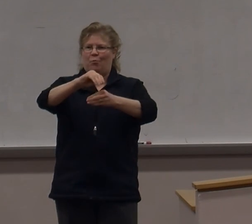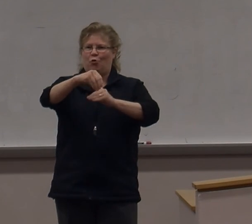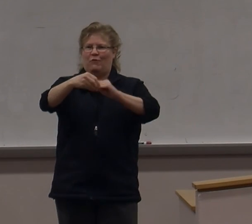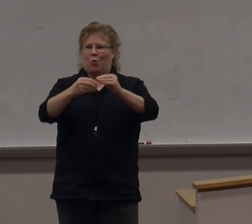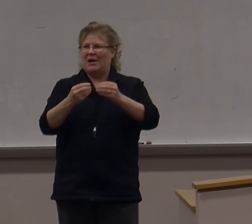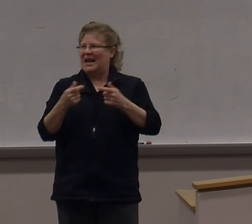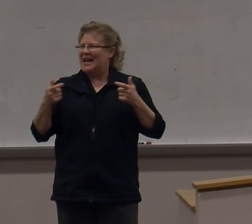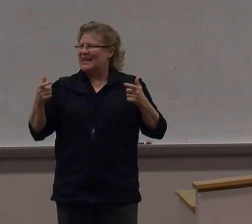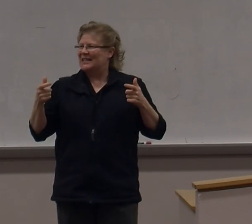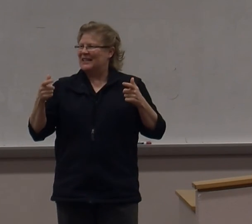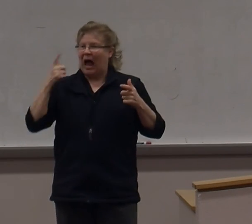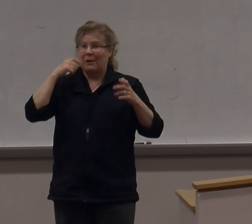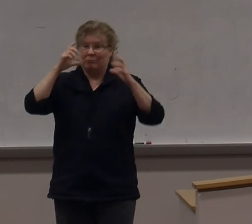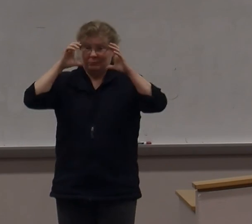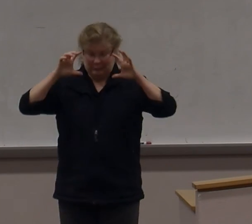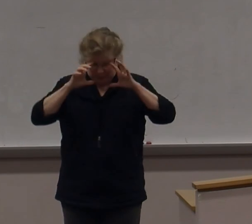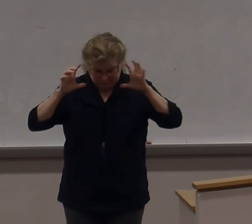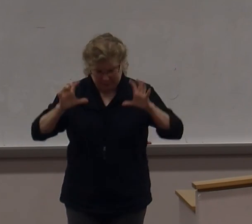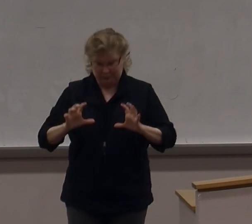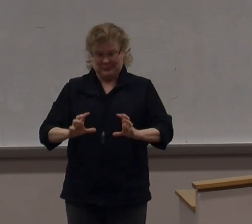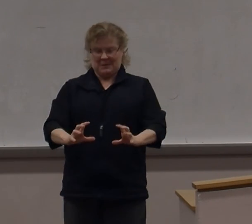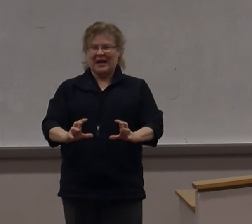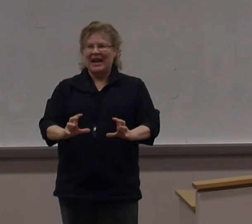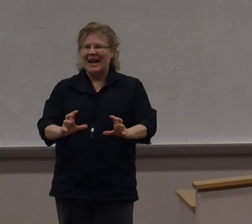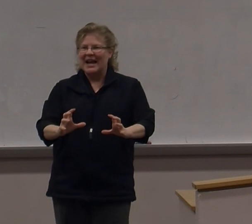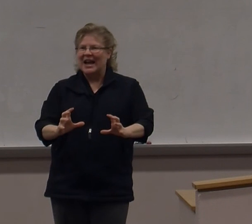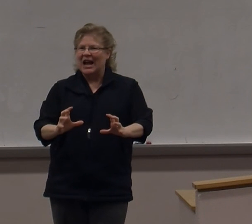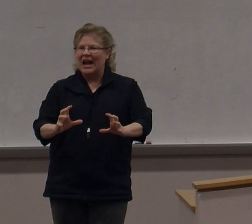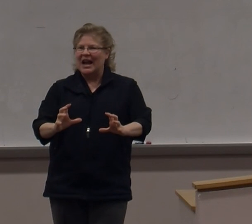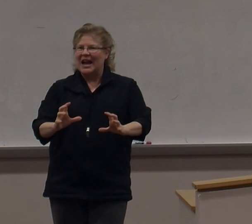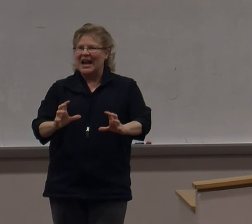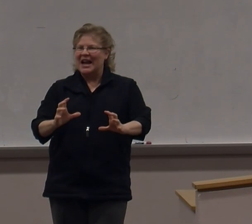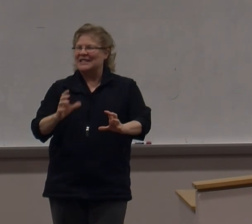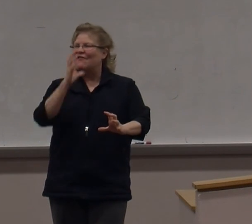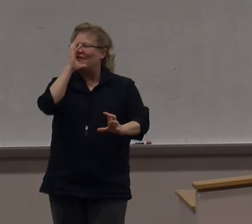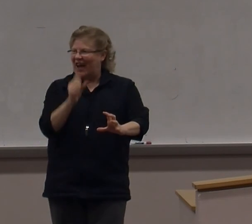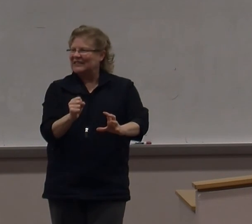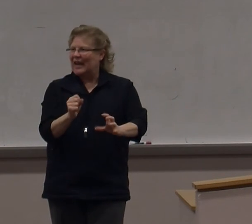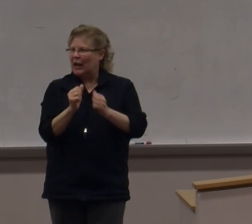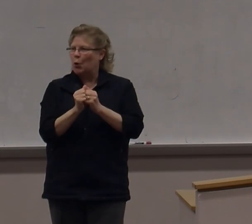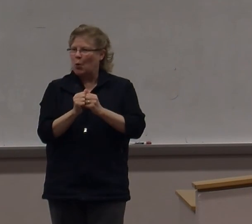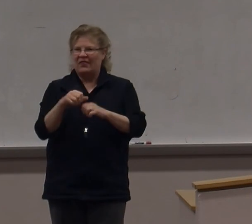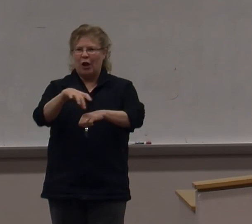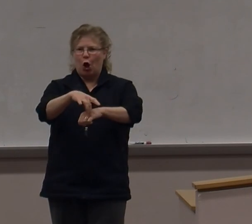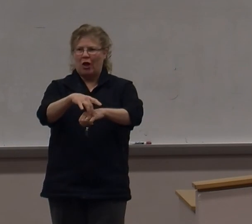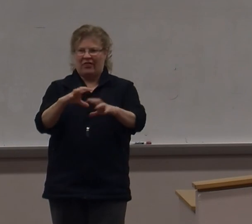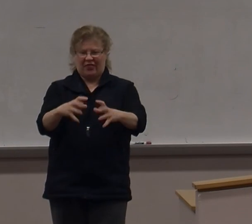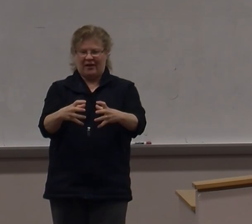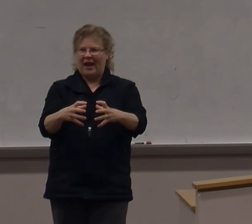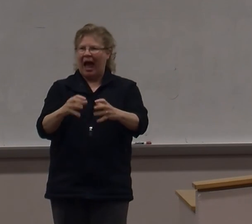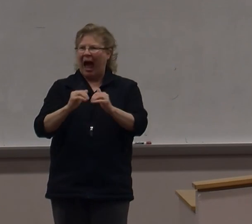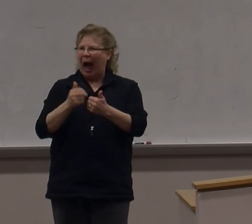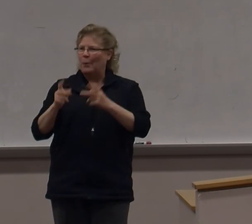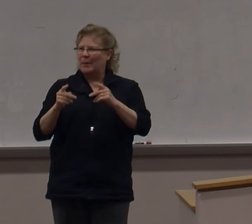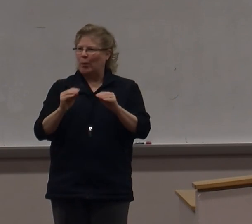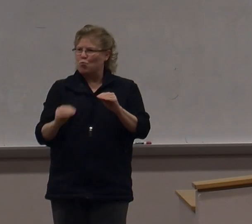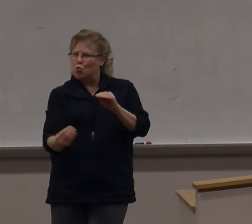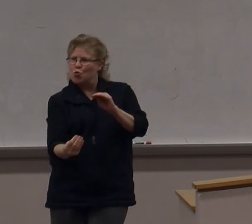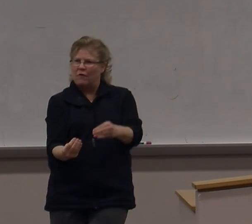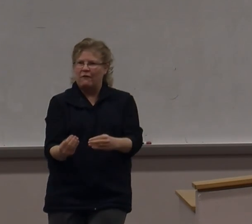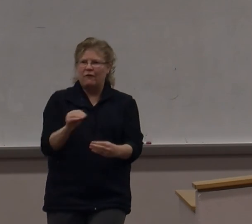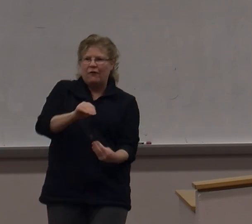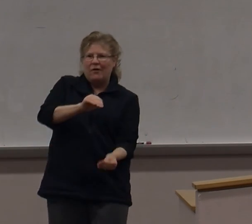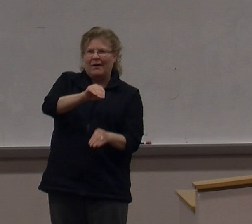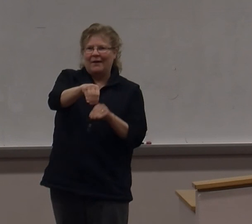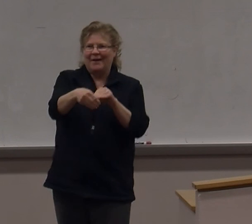Earth, and I find it totally fascinating. I think that part of my decision